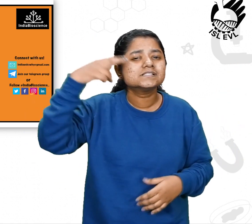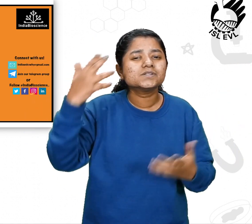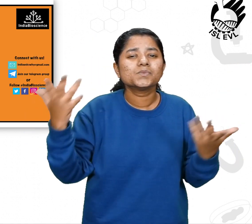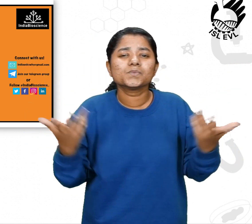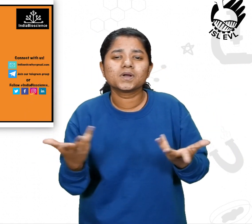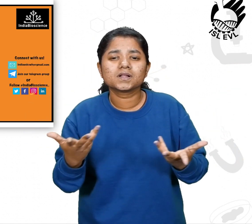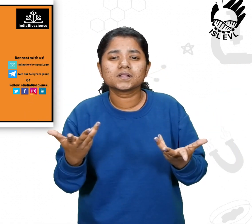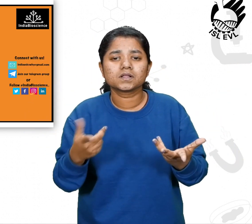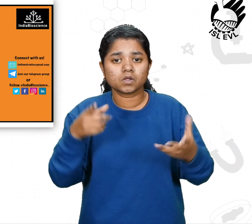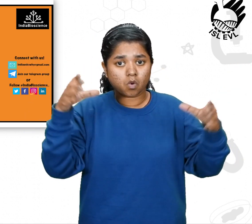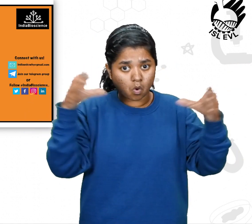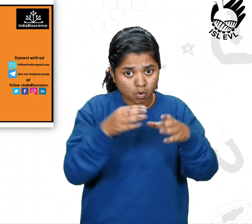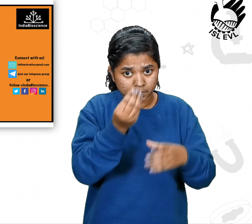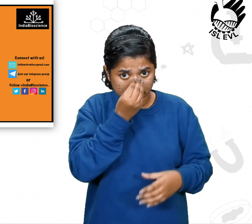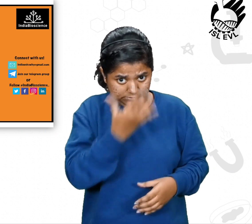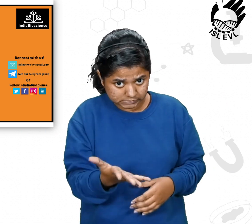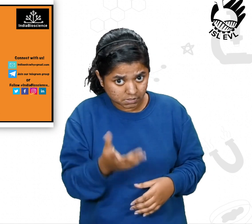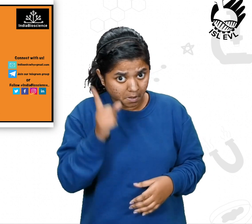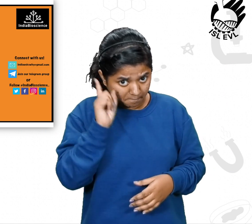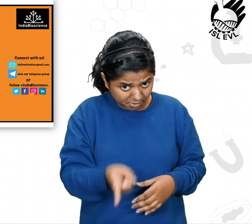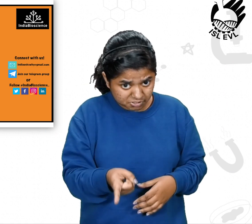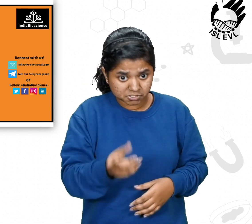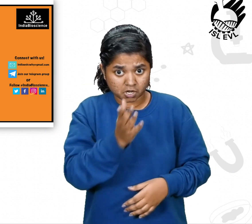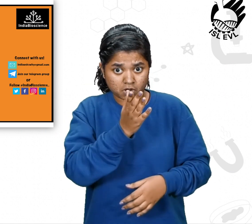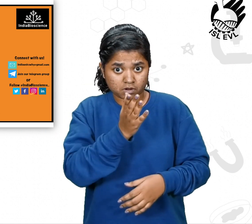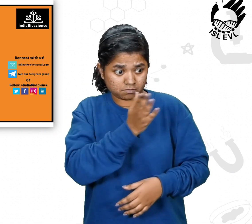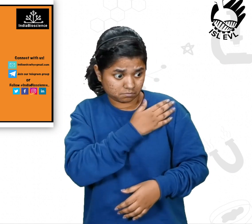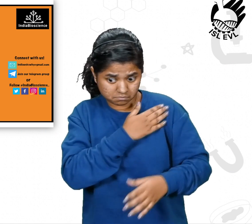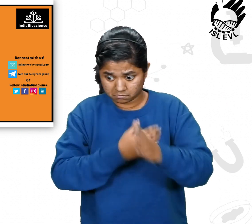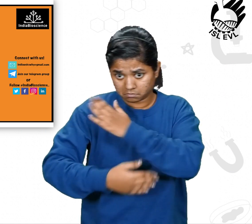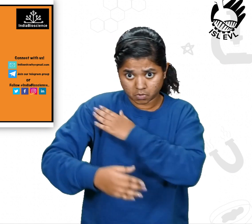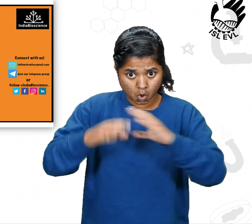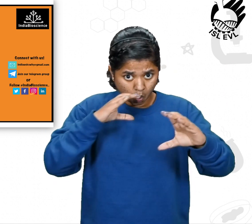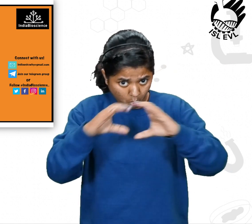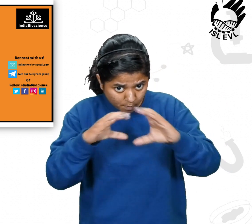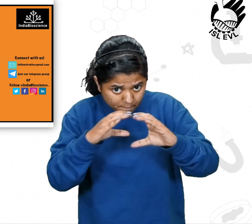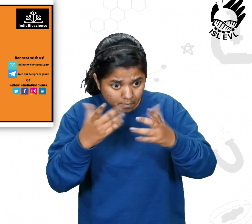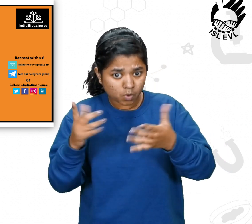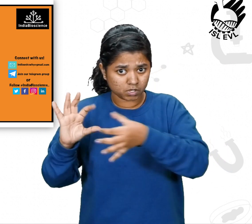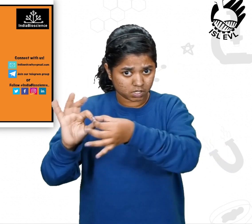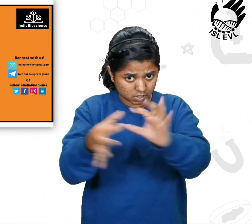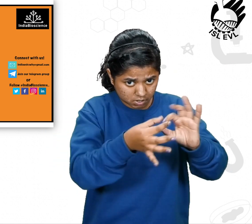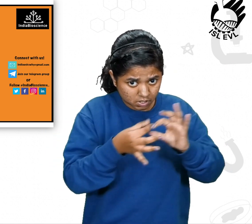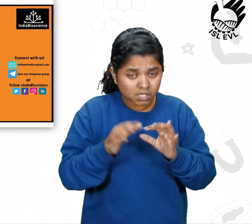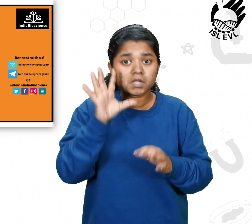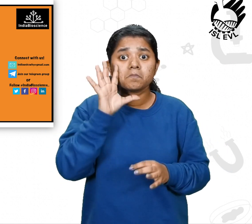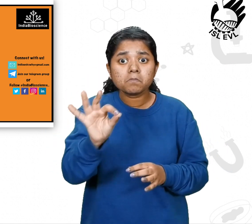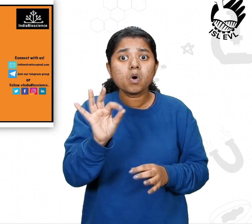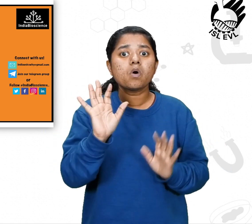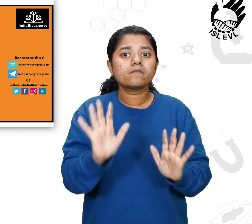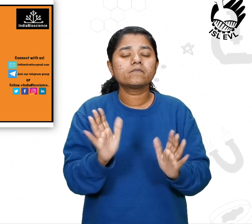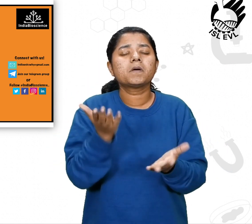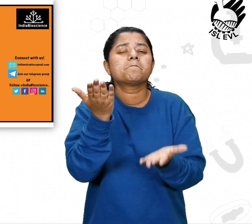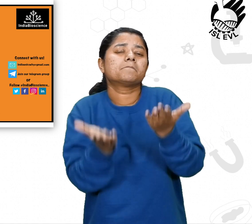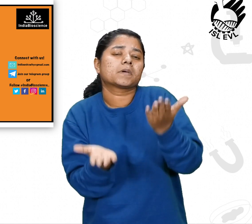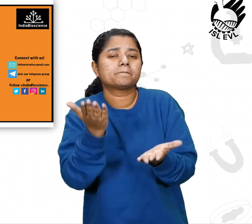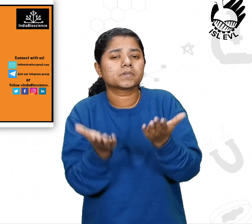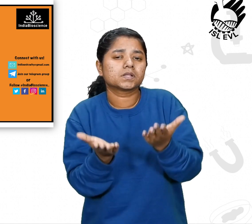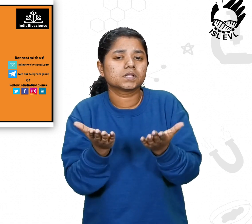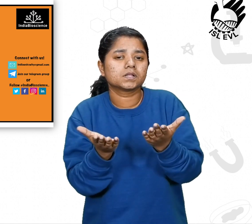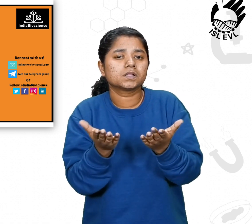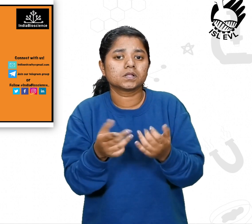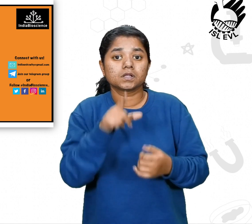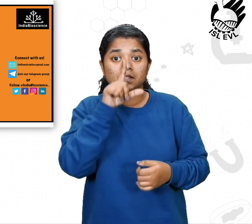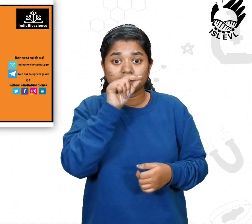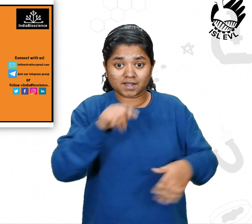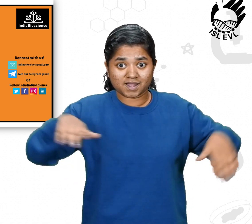might require some high level of coordination. I'm sure it has something to do with the bird's survival. Survival? You